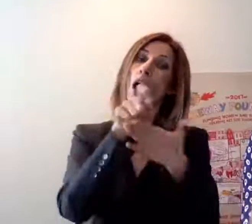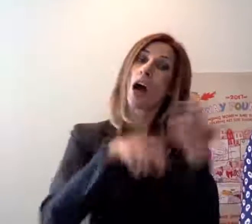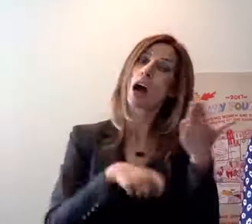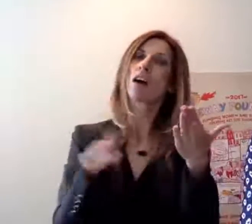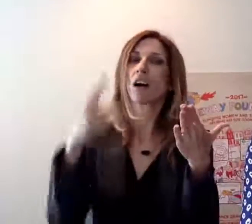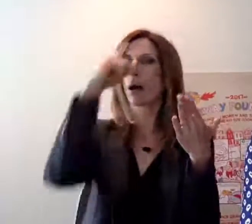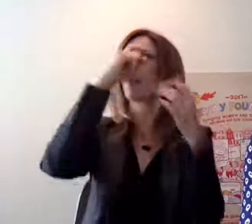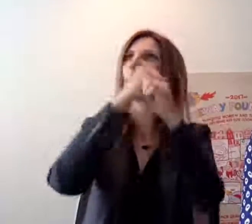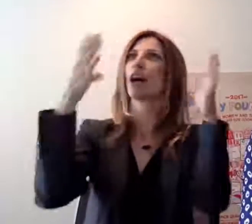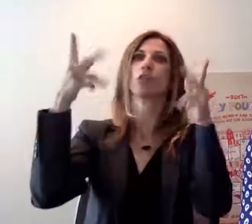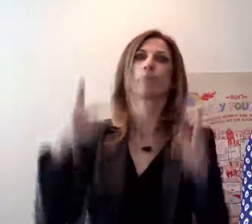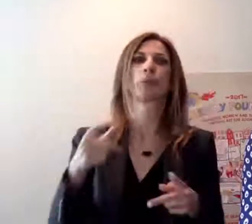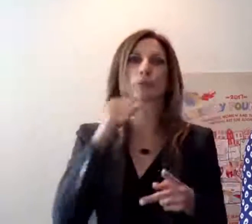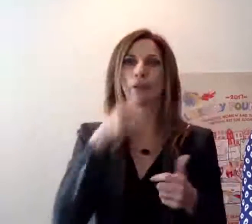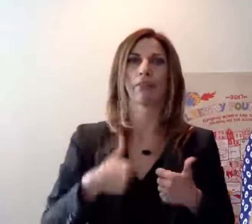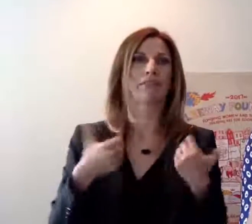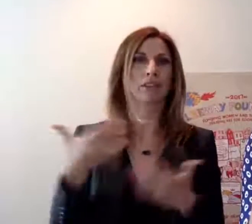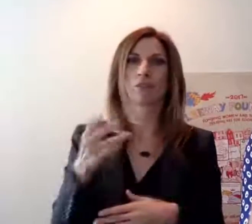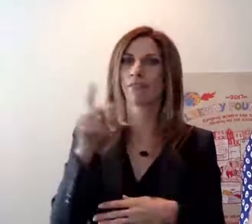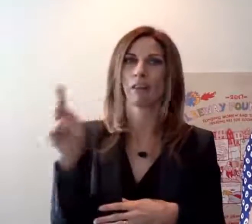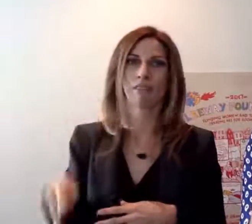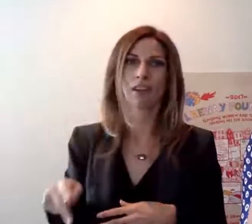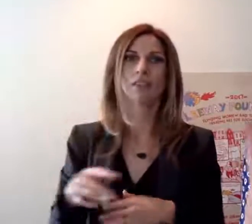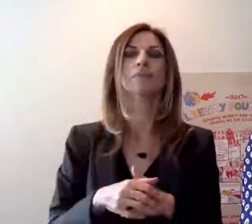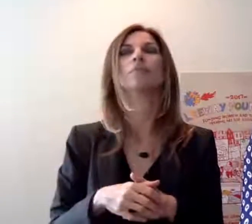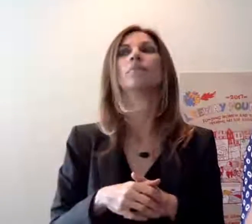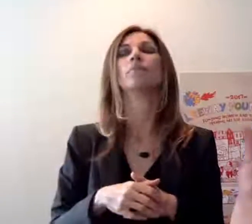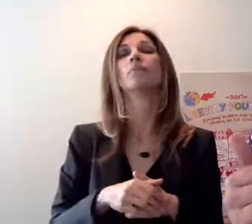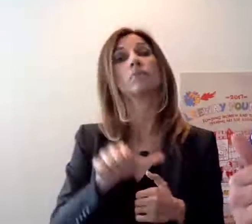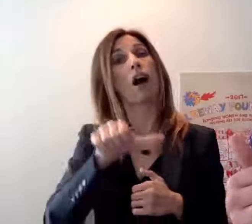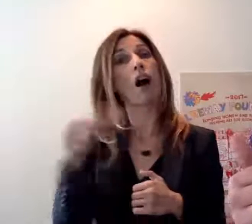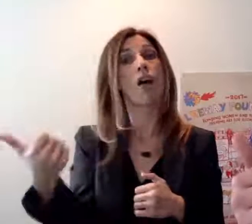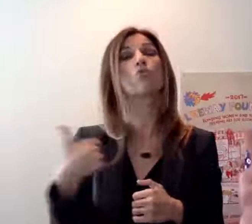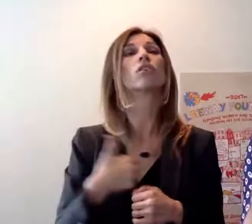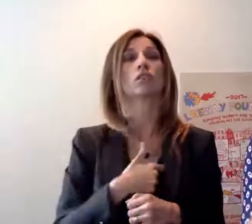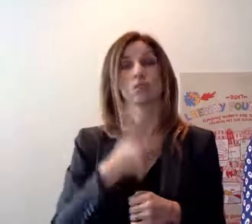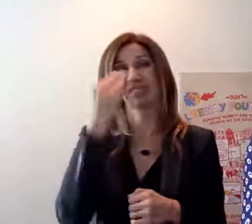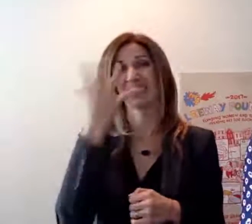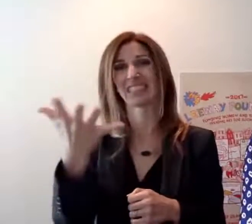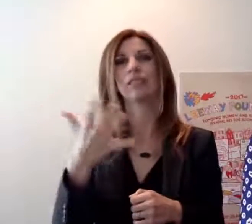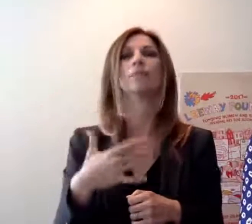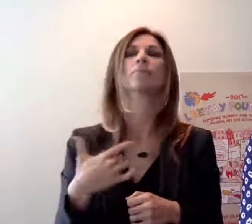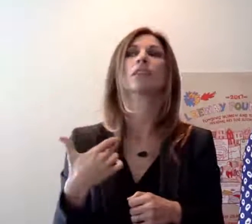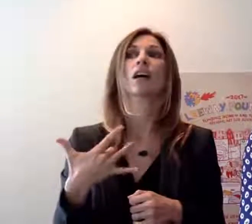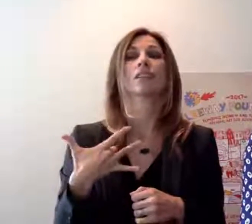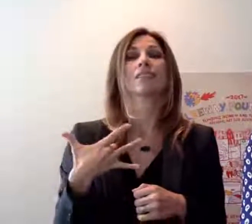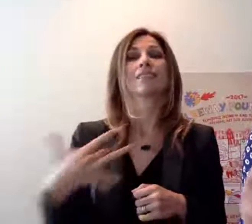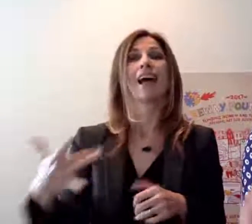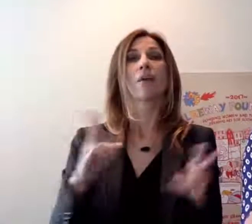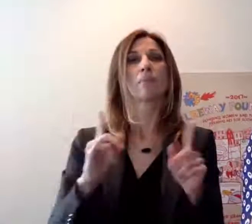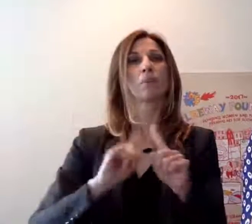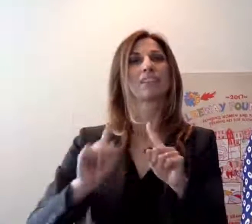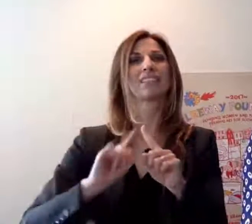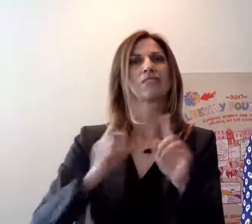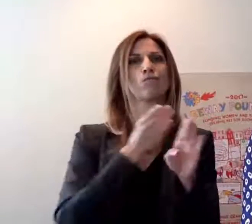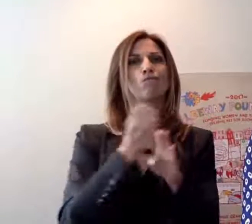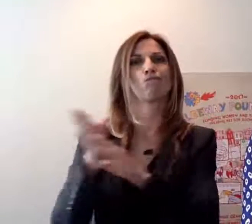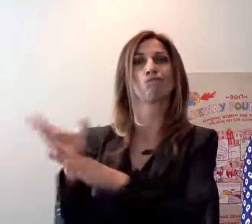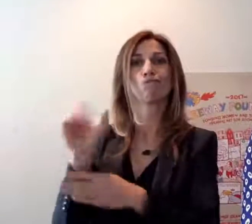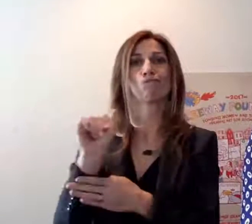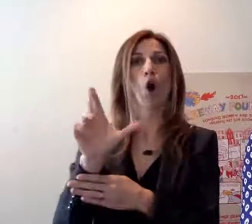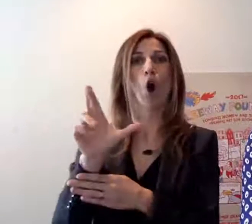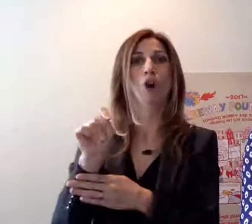outside of Philadelphia. And then the other thing is that we do try to pick people from different artistic disciplines to be on